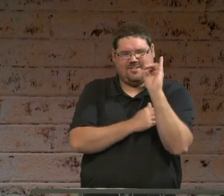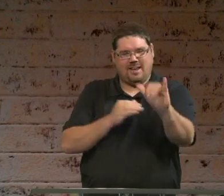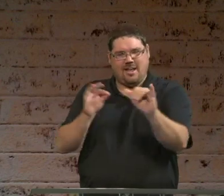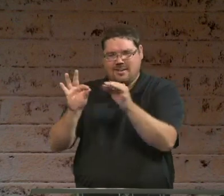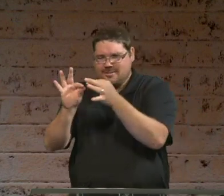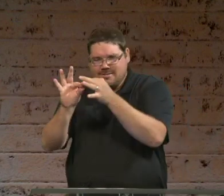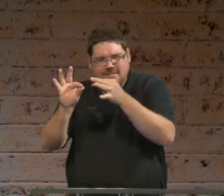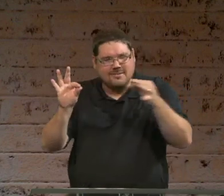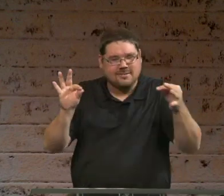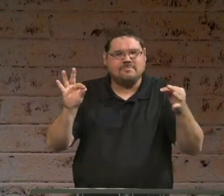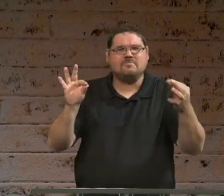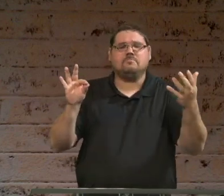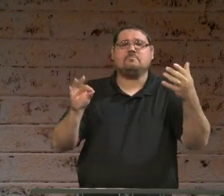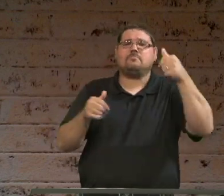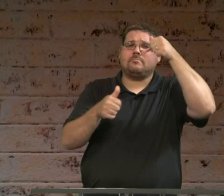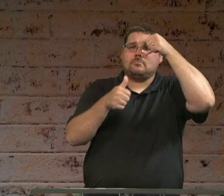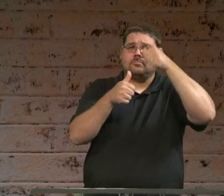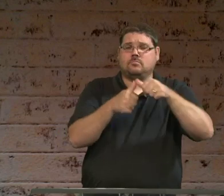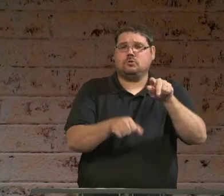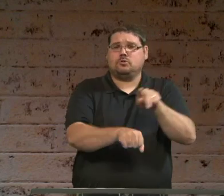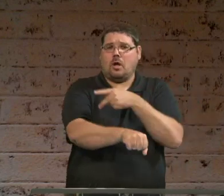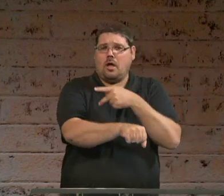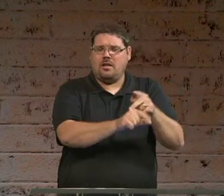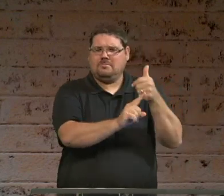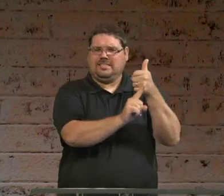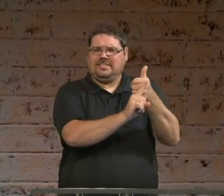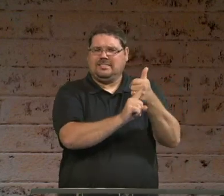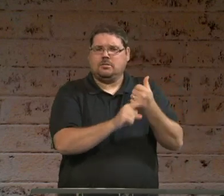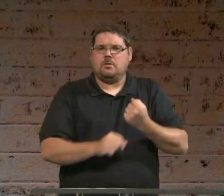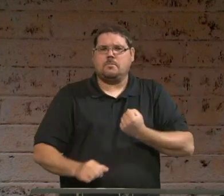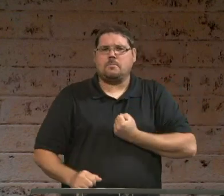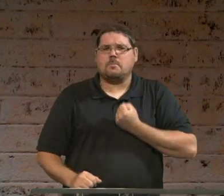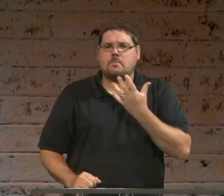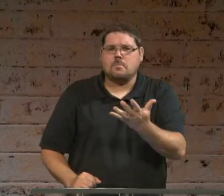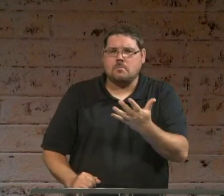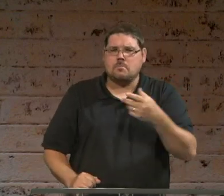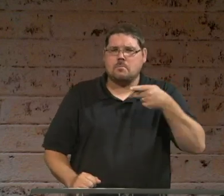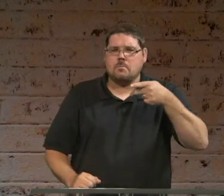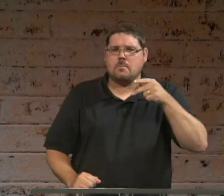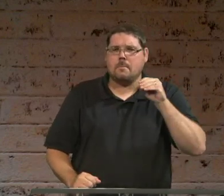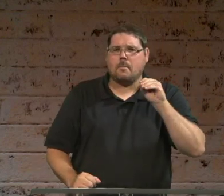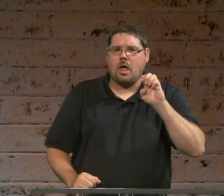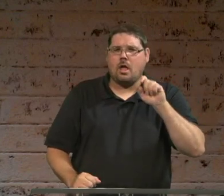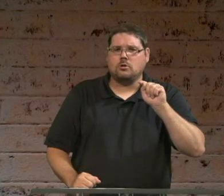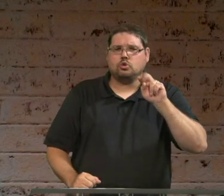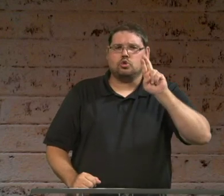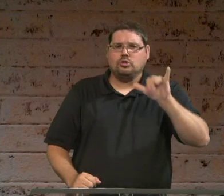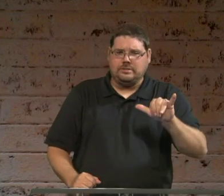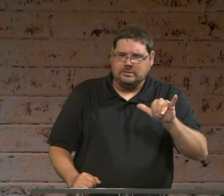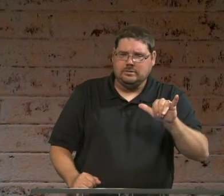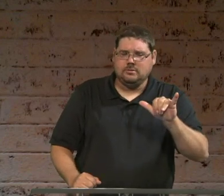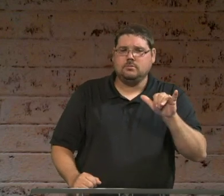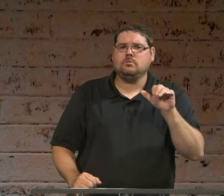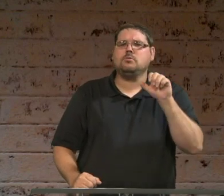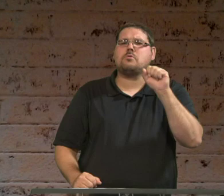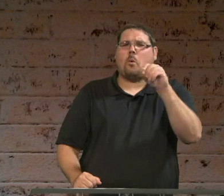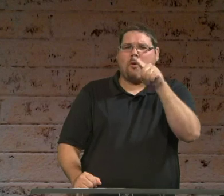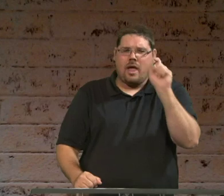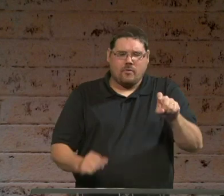morning." Now, that little phrase is interesting. Understand that the whole book of Psalms is